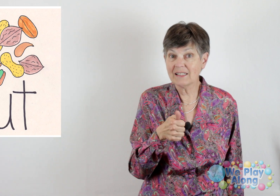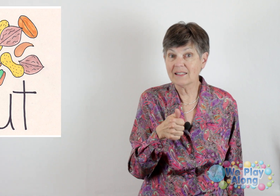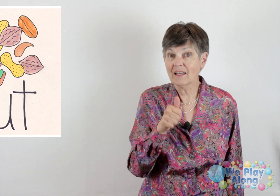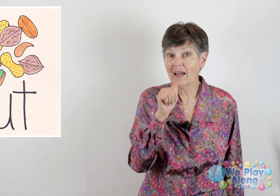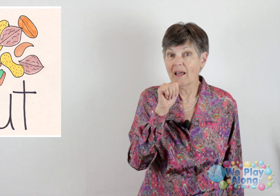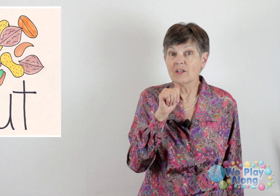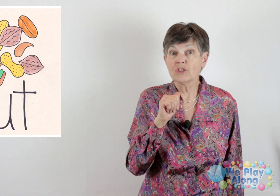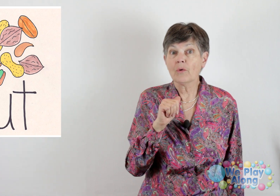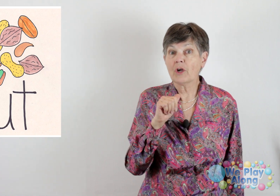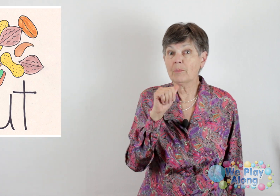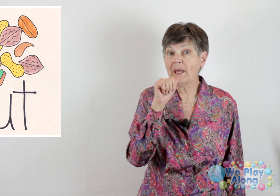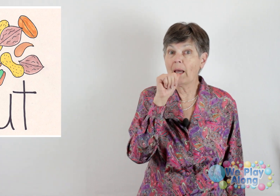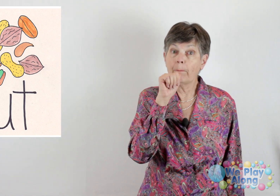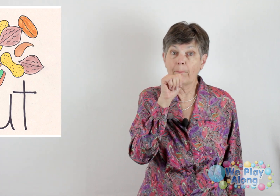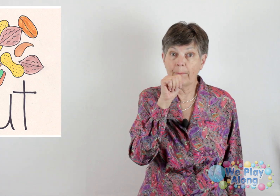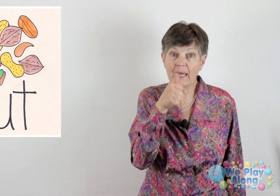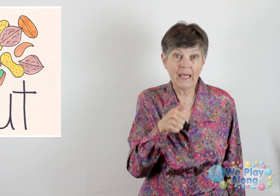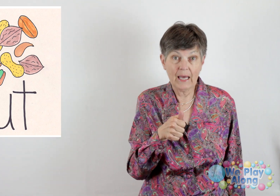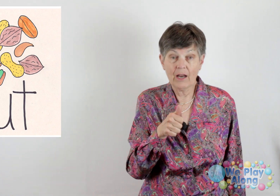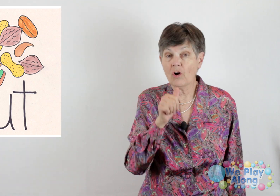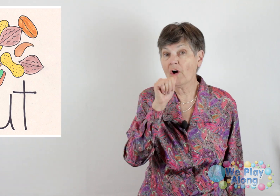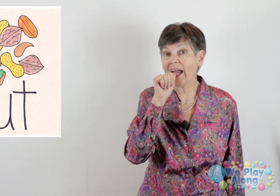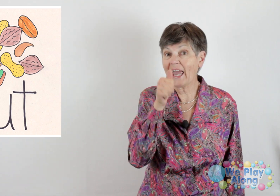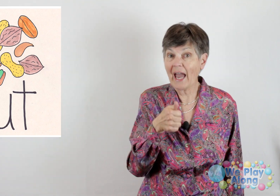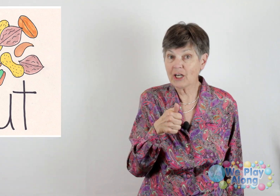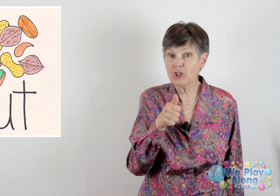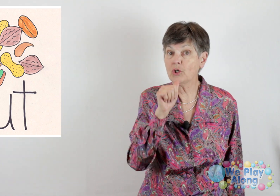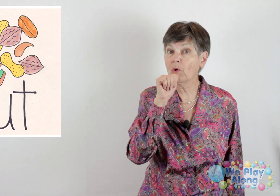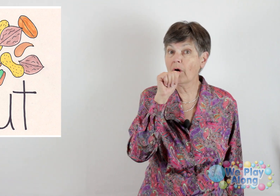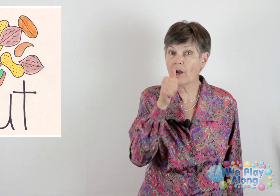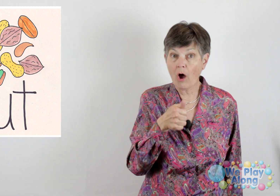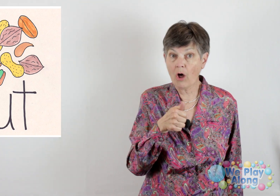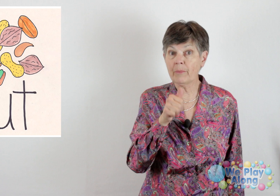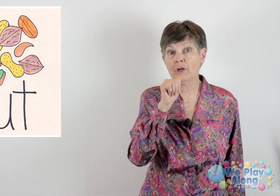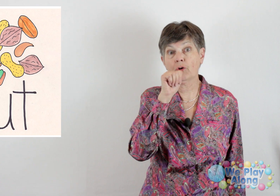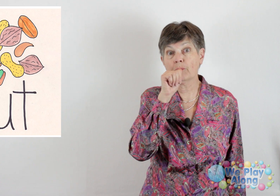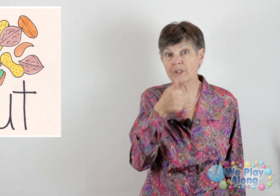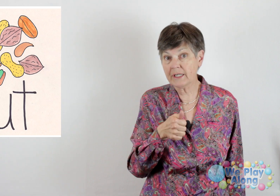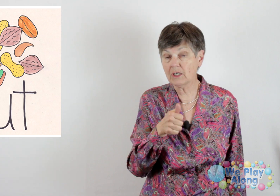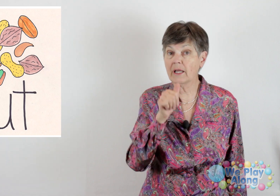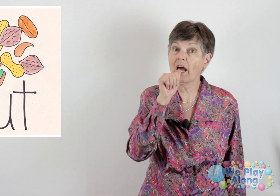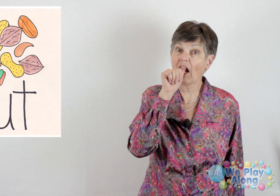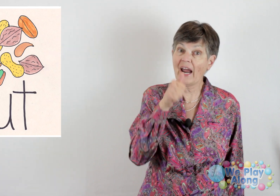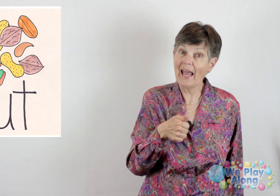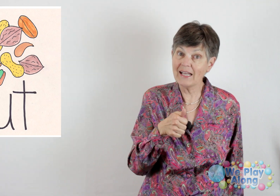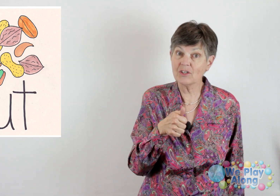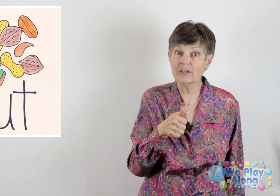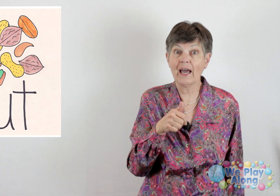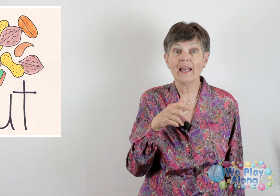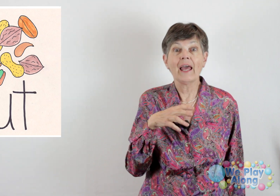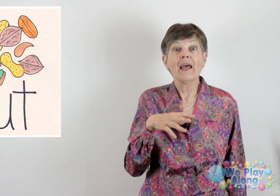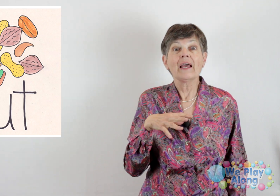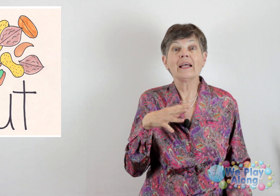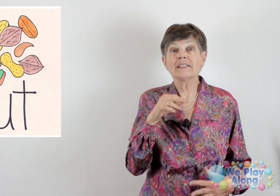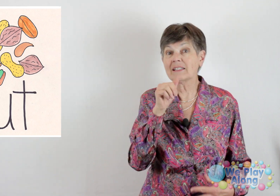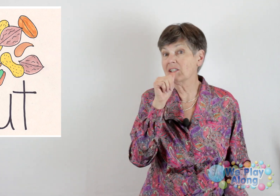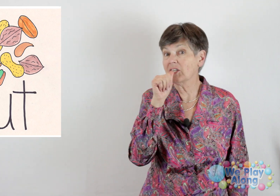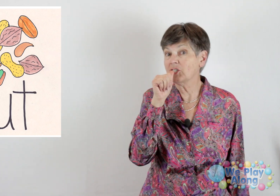nuts. So it could be a peanut, or a cashew, or an almond, or a Brazil nut, or a hazelnut. If this is a